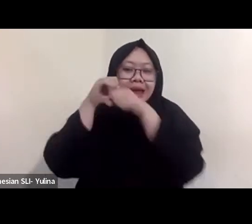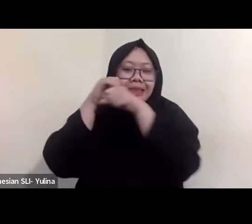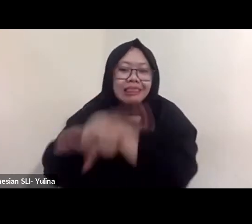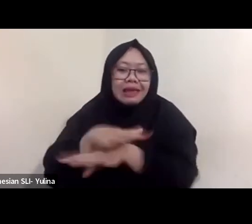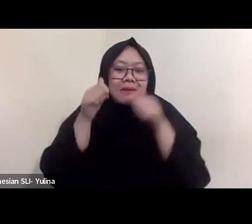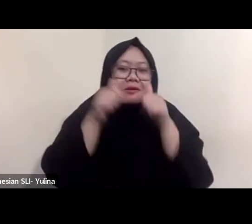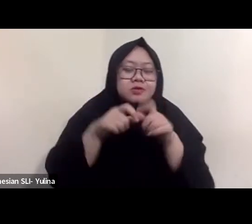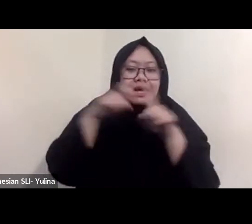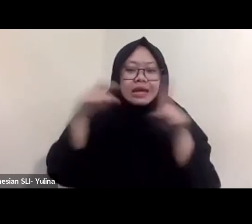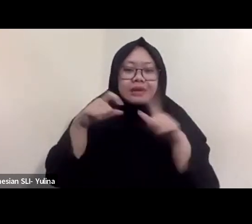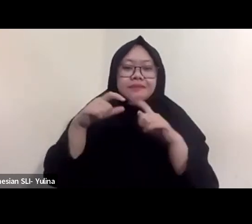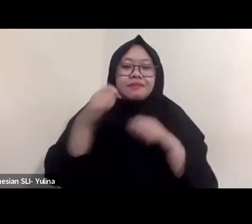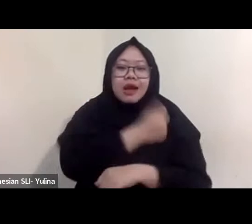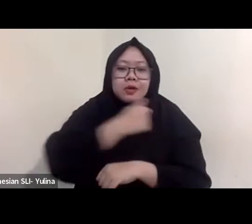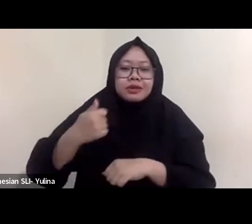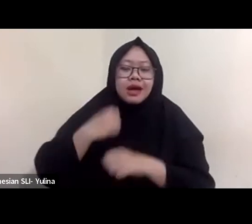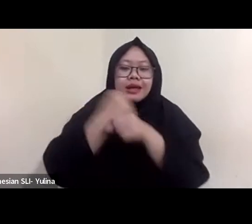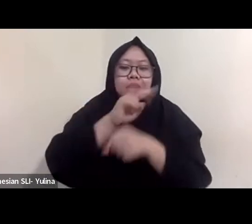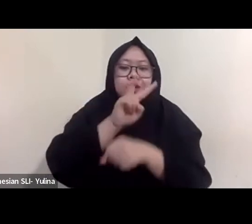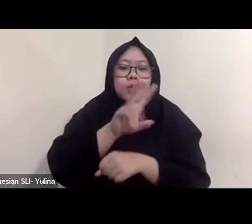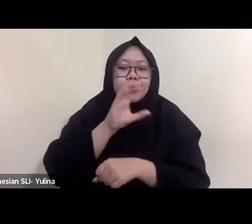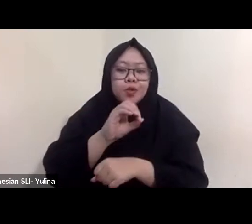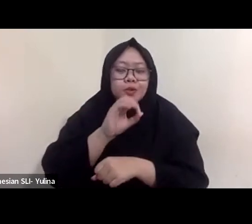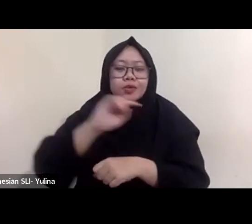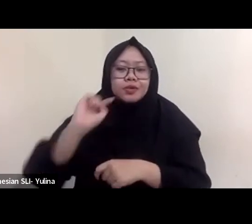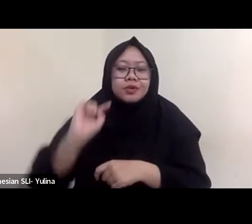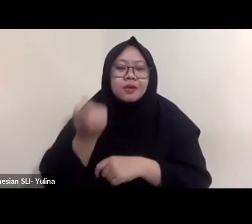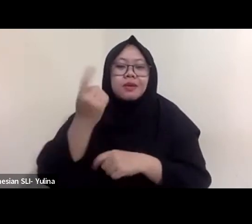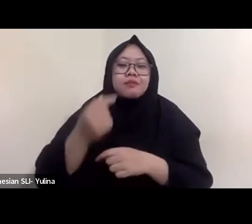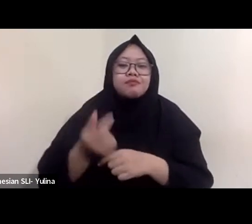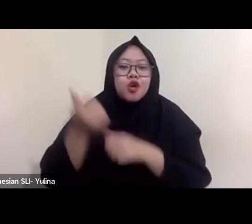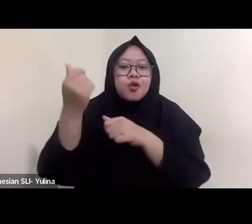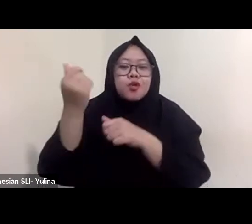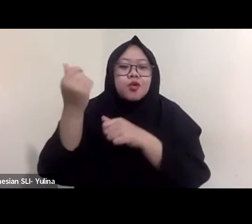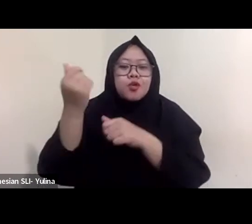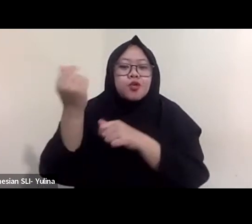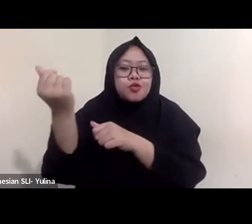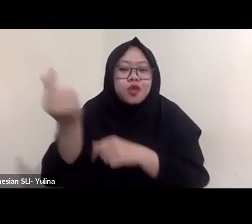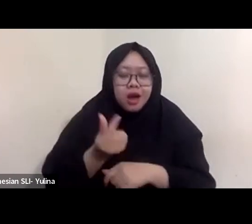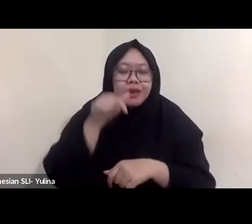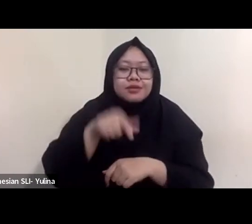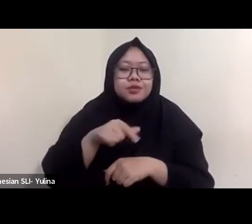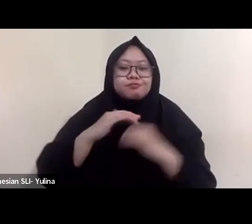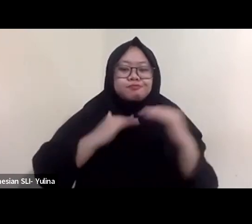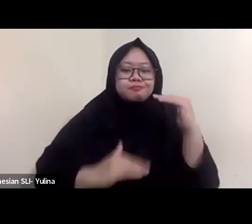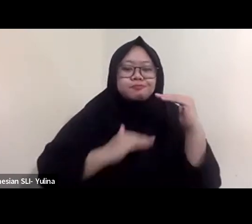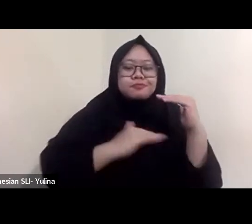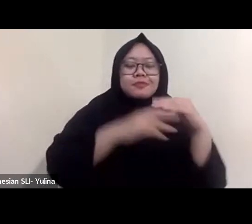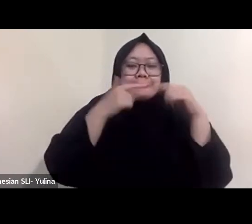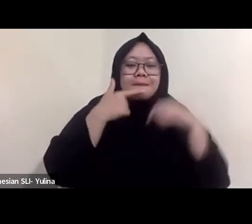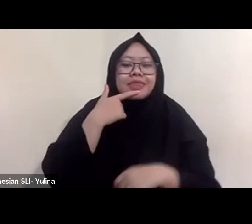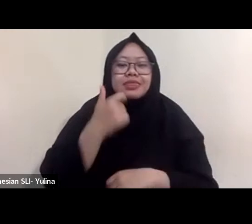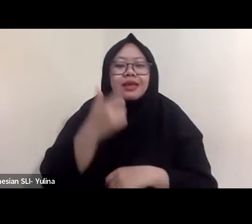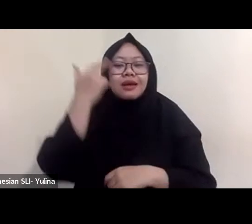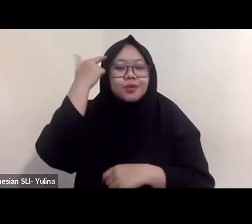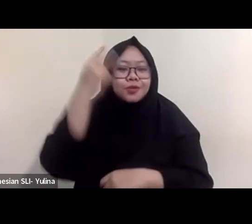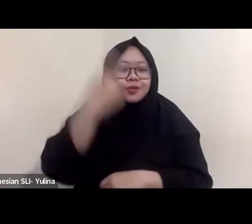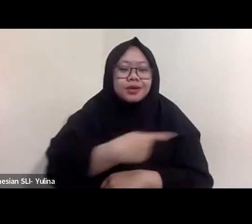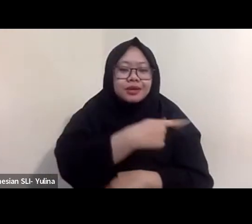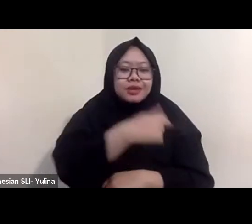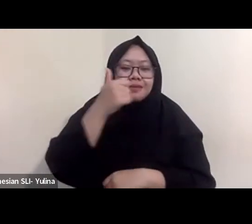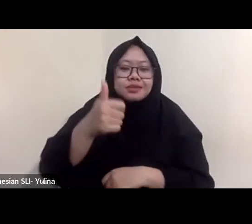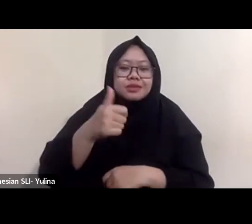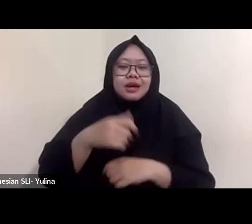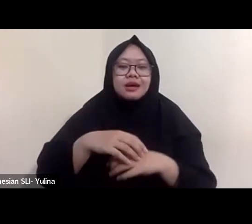invitees will serve as an important step for all of us in our journey to recover together and recover stronger, creating a more